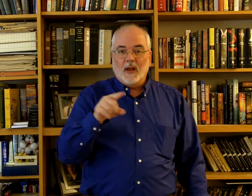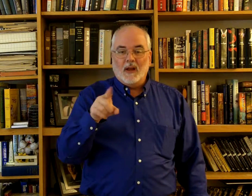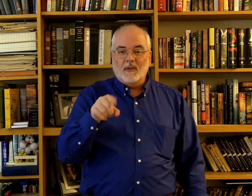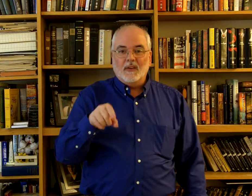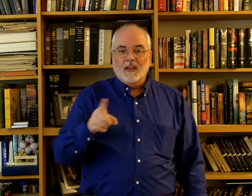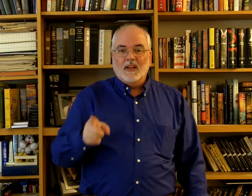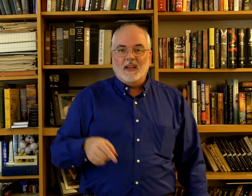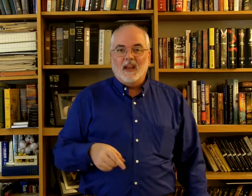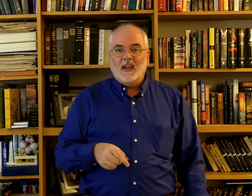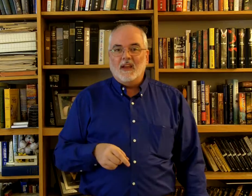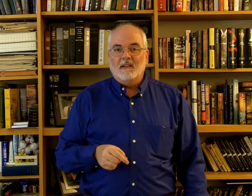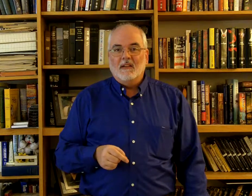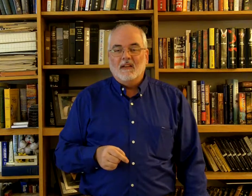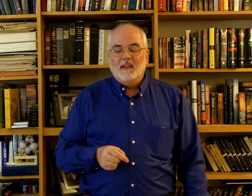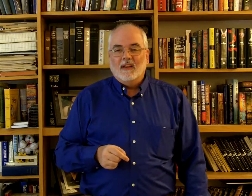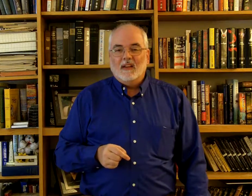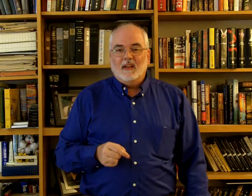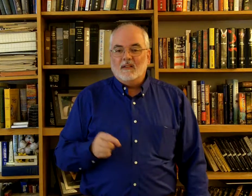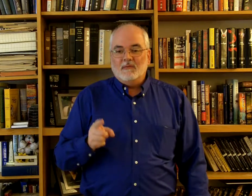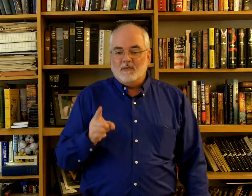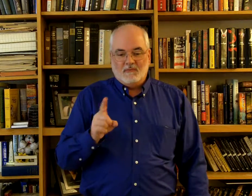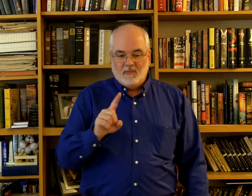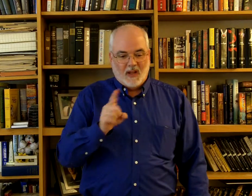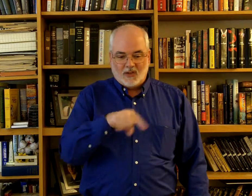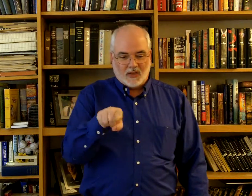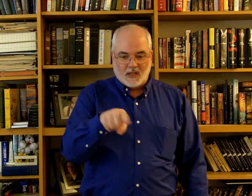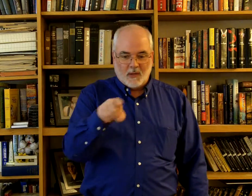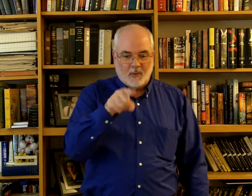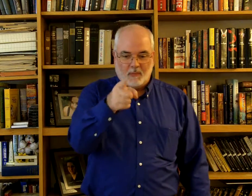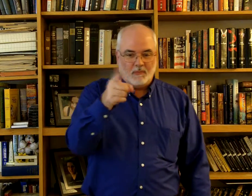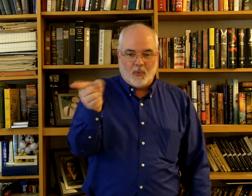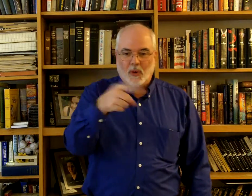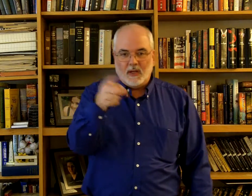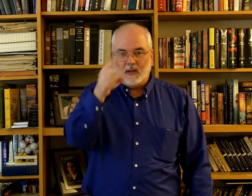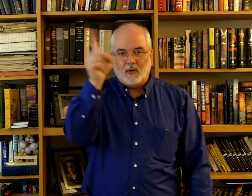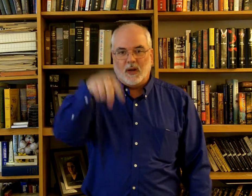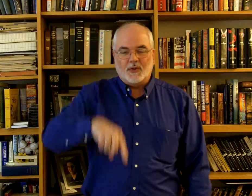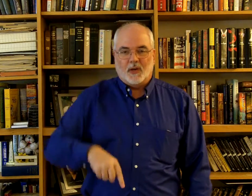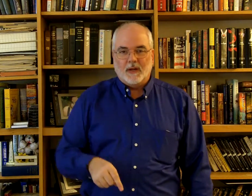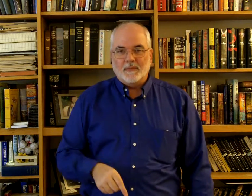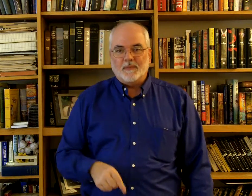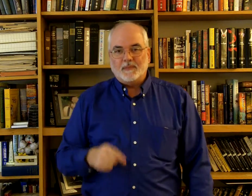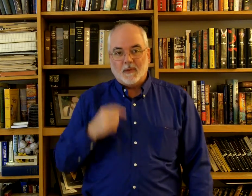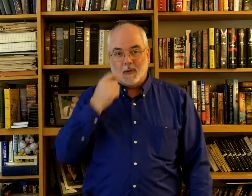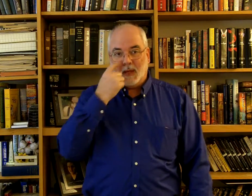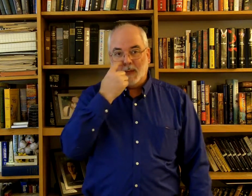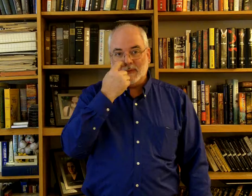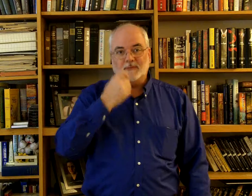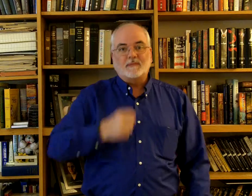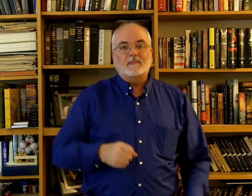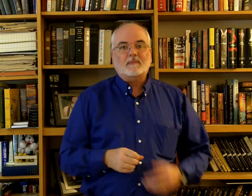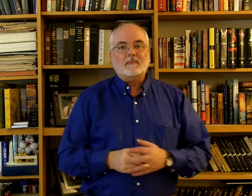pronoun can, it's just a simple pointing directionally. Okay?